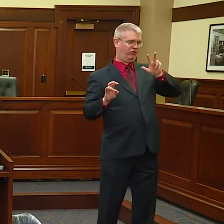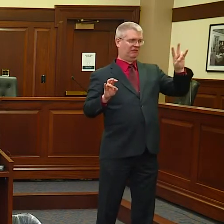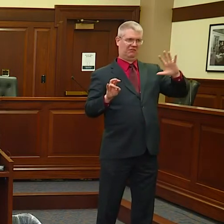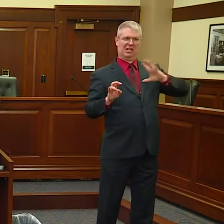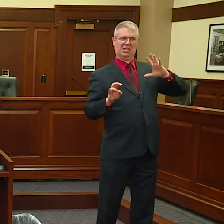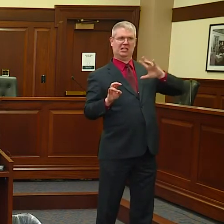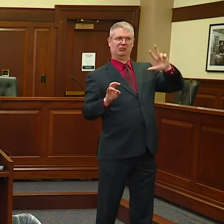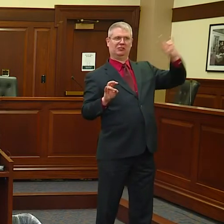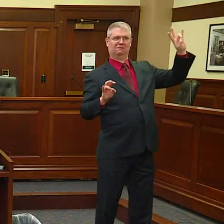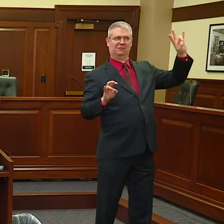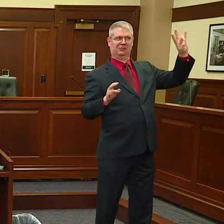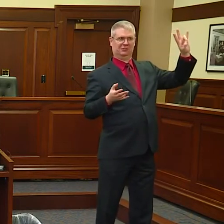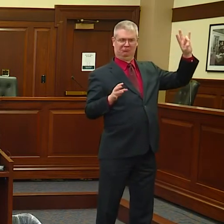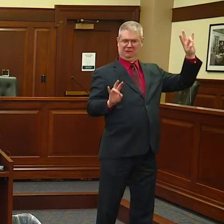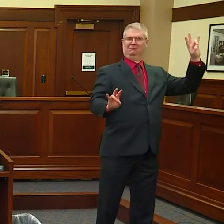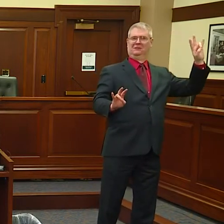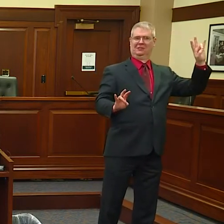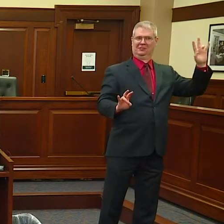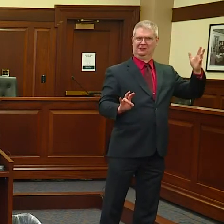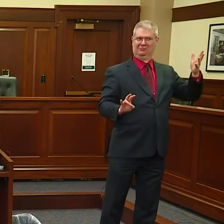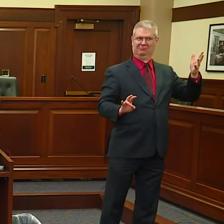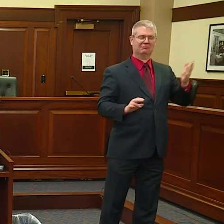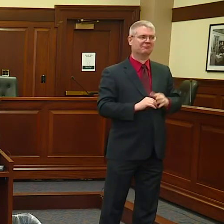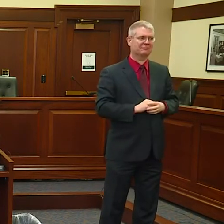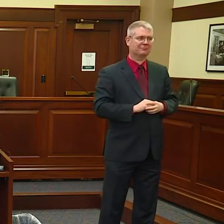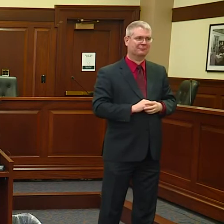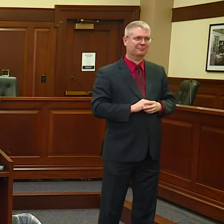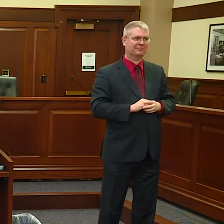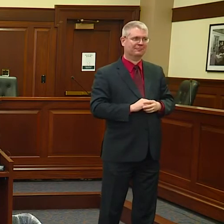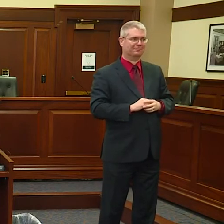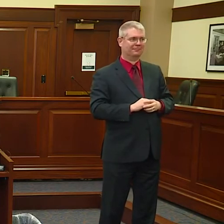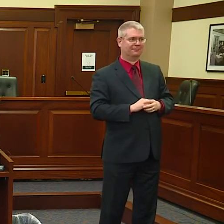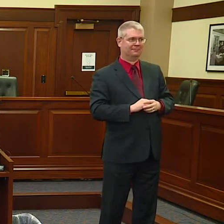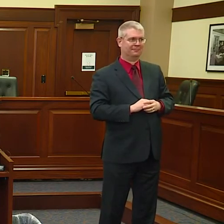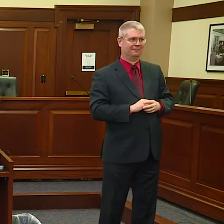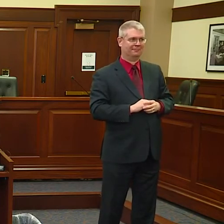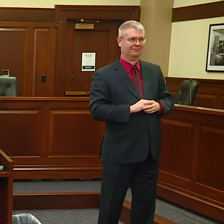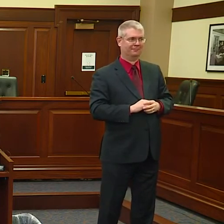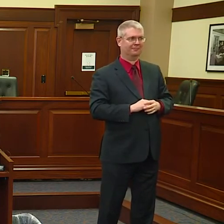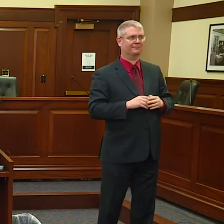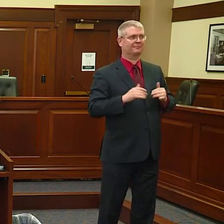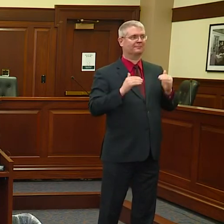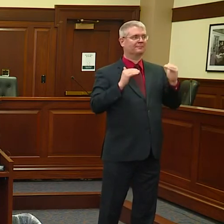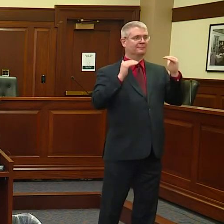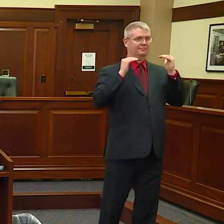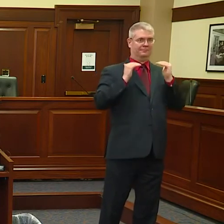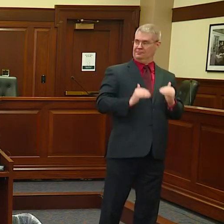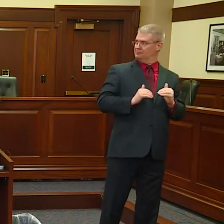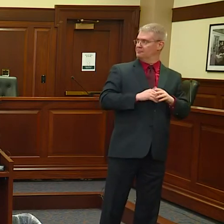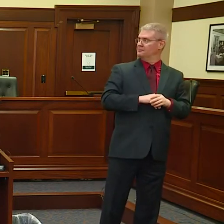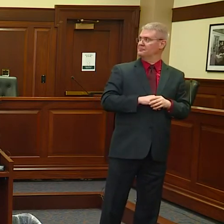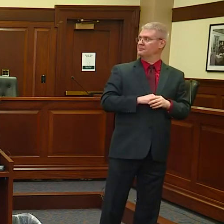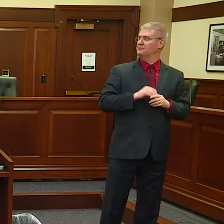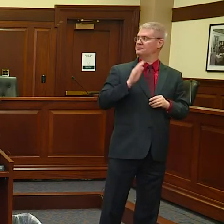we rely on stores and corporations to do this, that we're putting the burden of controlling this public health crisis